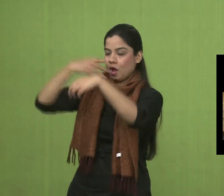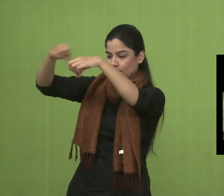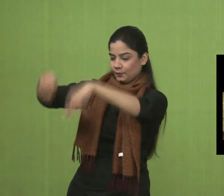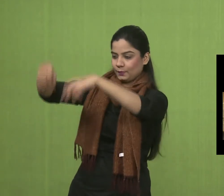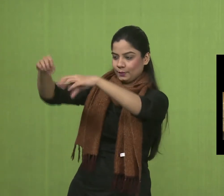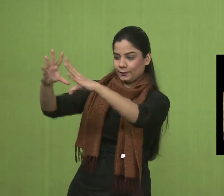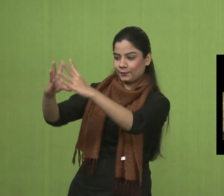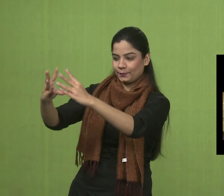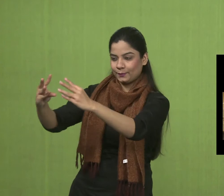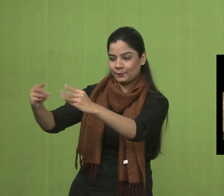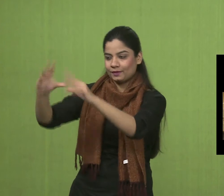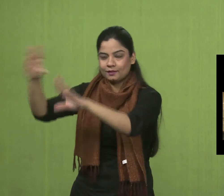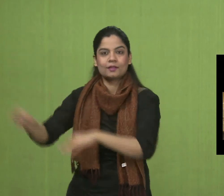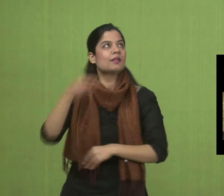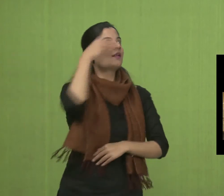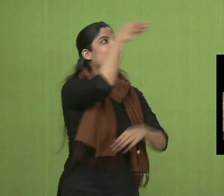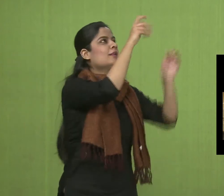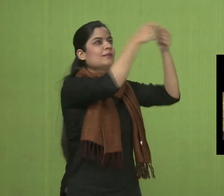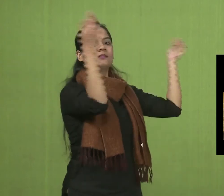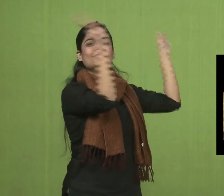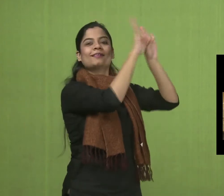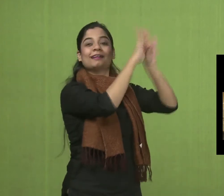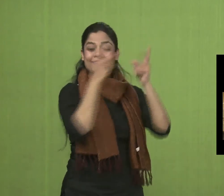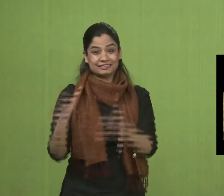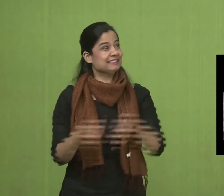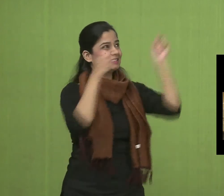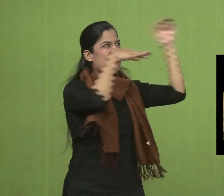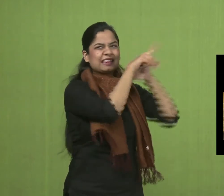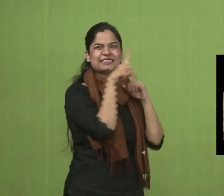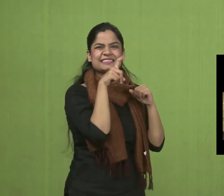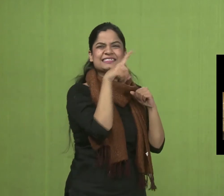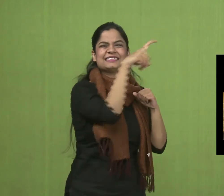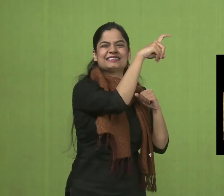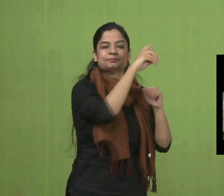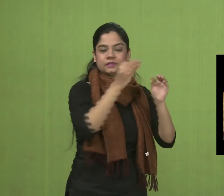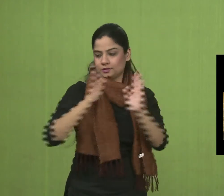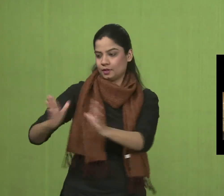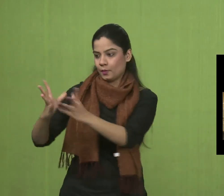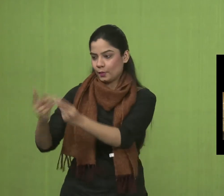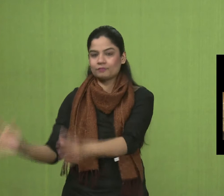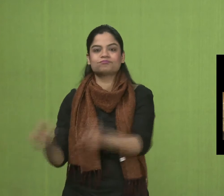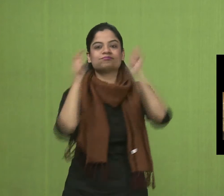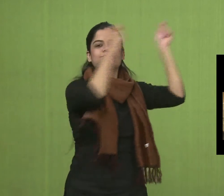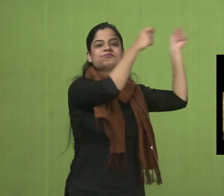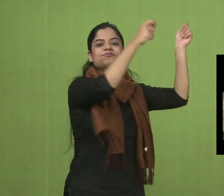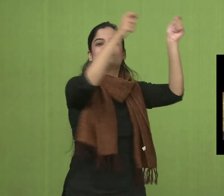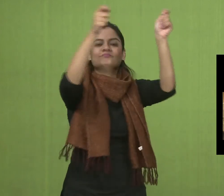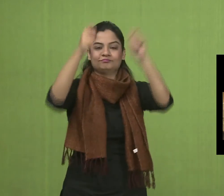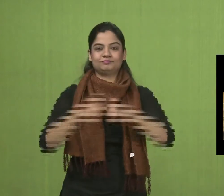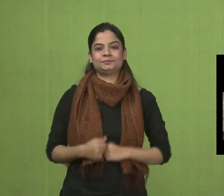wet utensils in the rack. Don't immediately keep it back inside the places you keep it. First put it in an open rack.